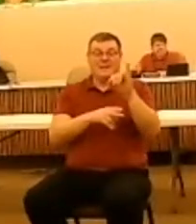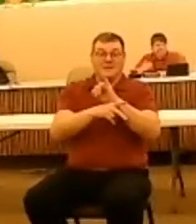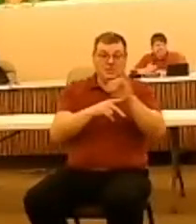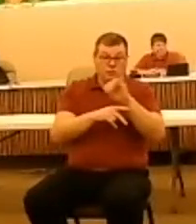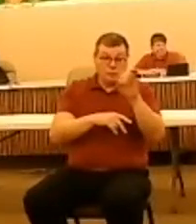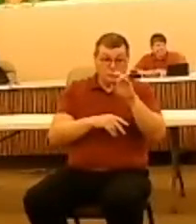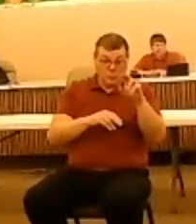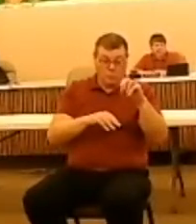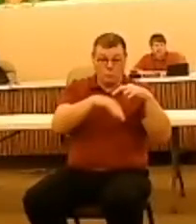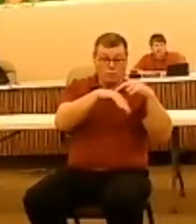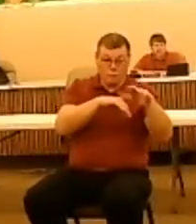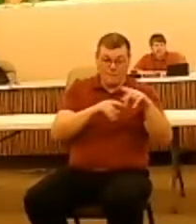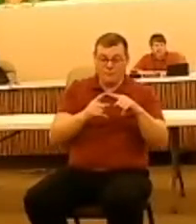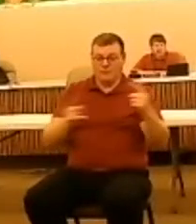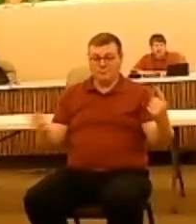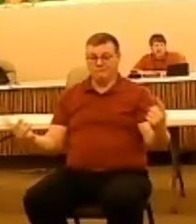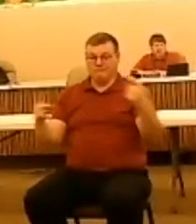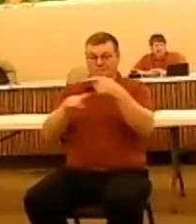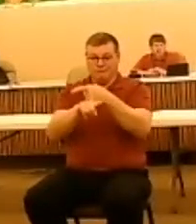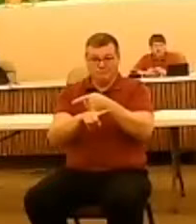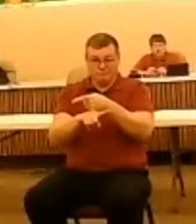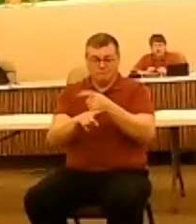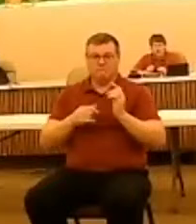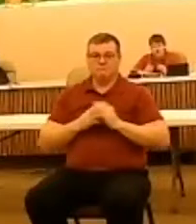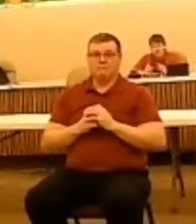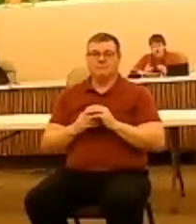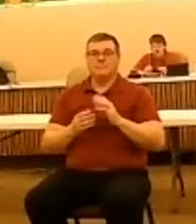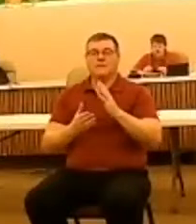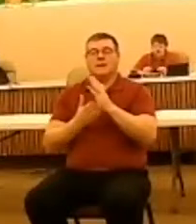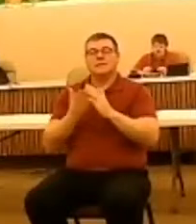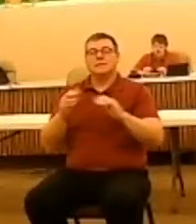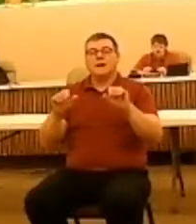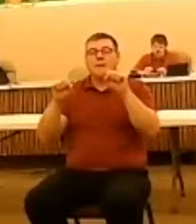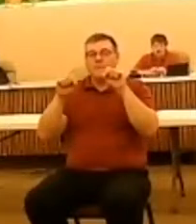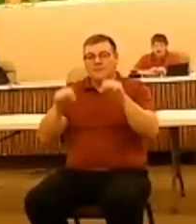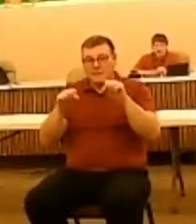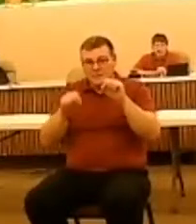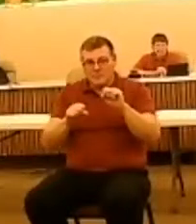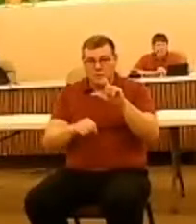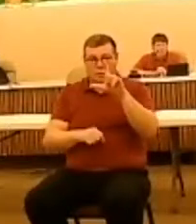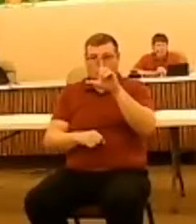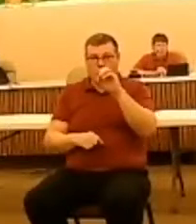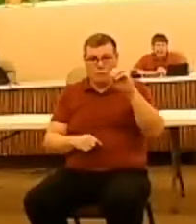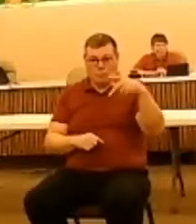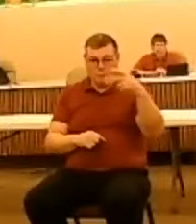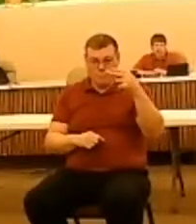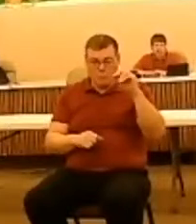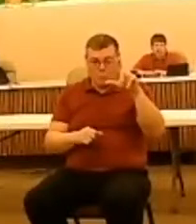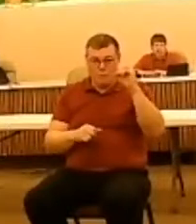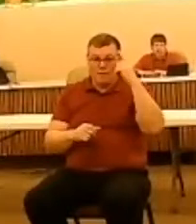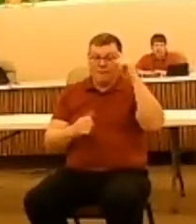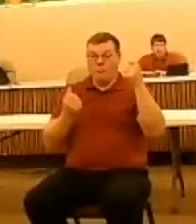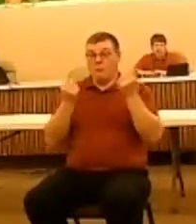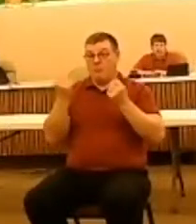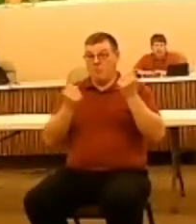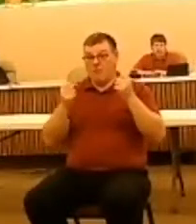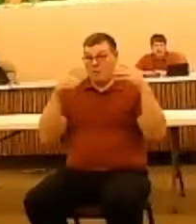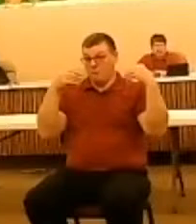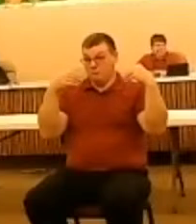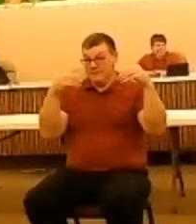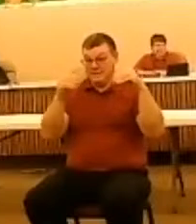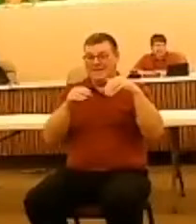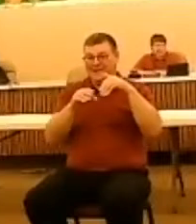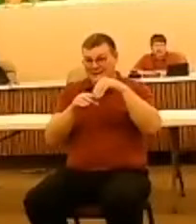industrial zones reference the commercial zones. There was some potential loophole for car dealerships to be located